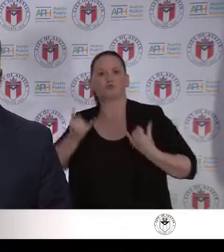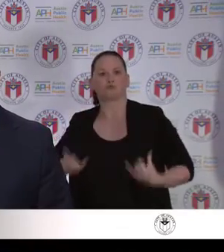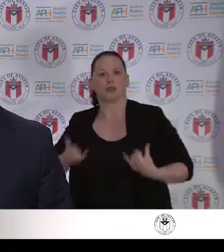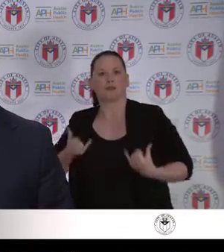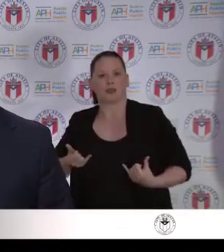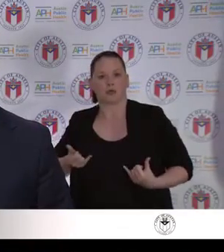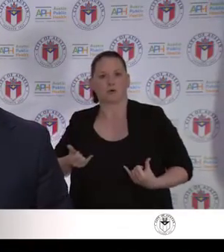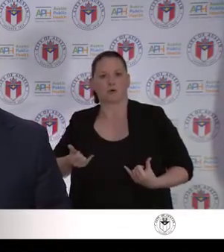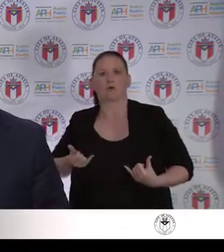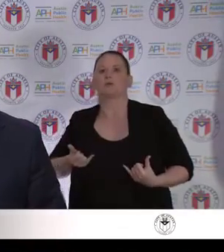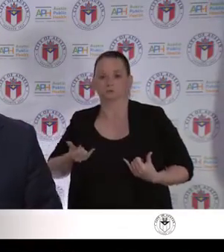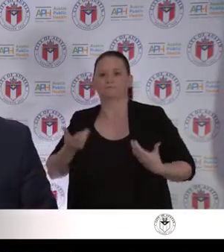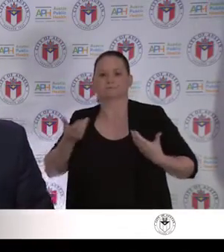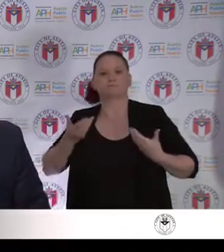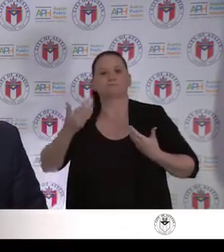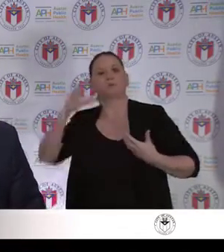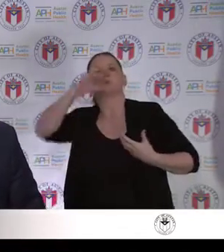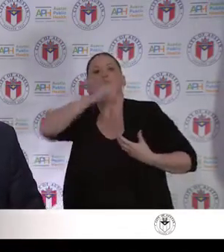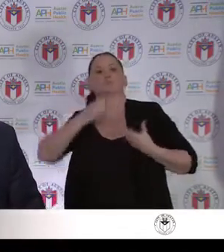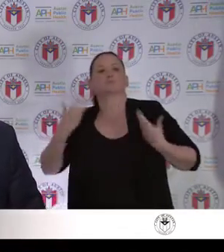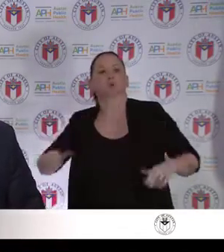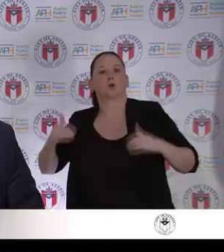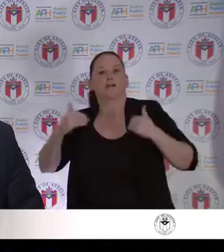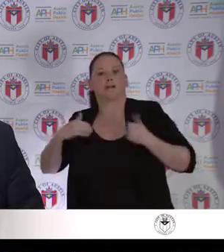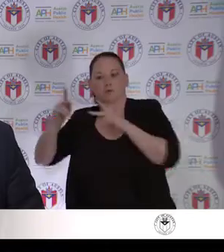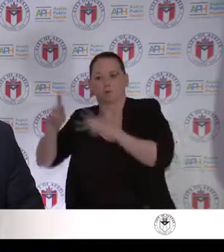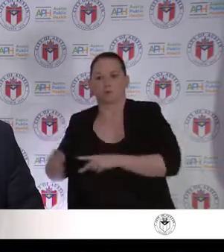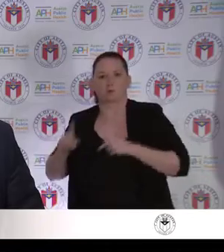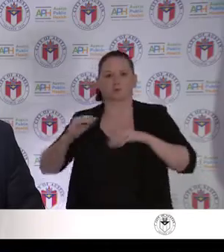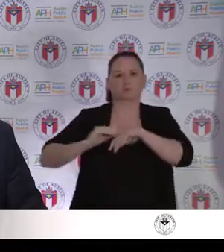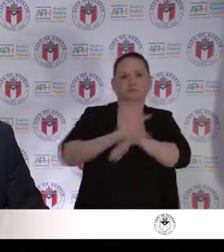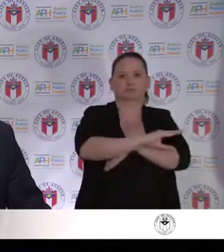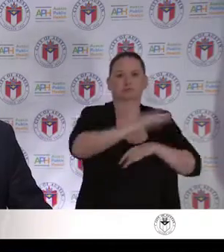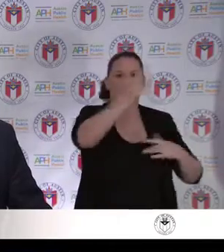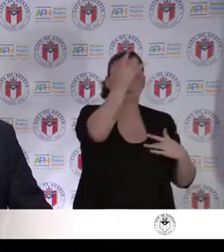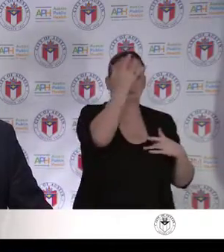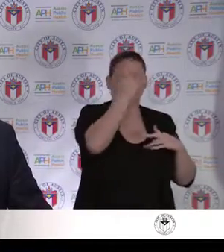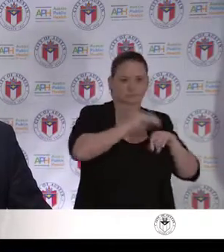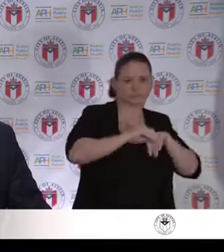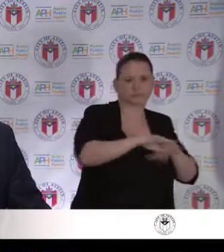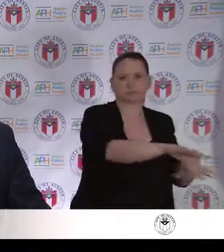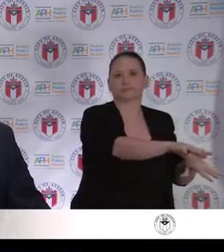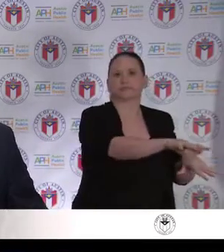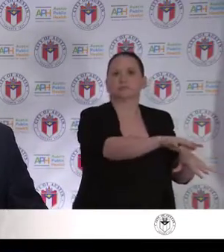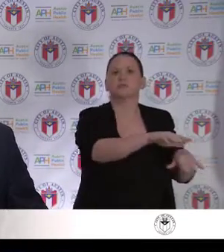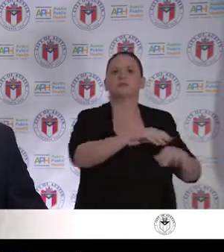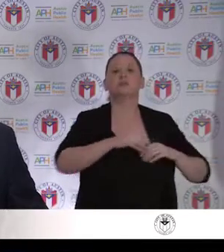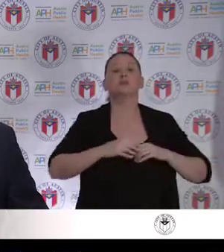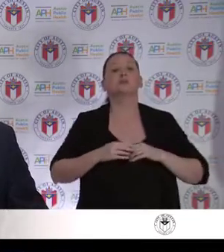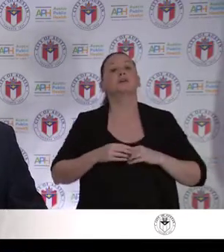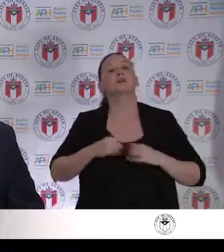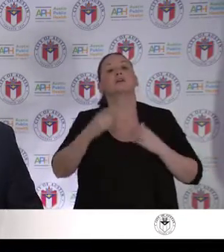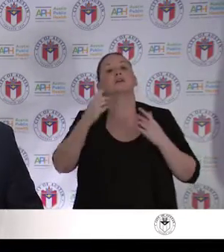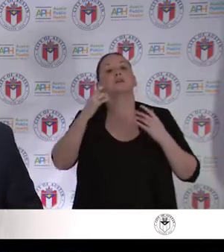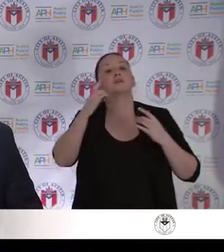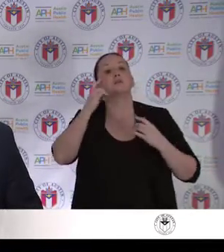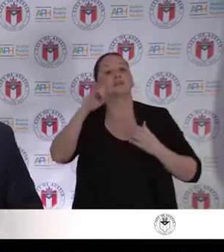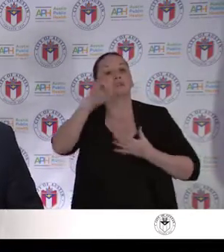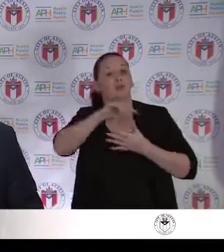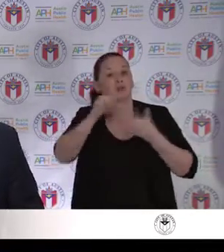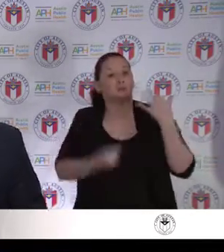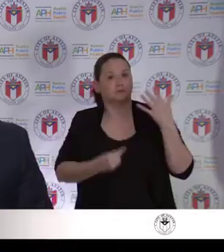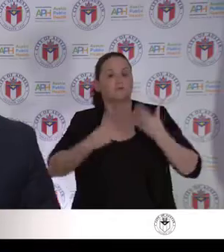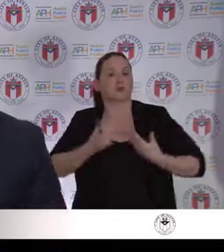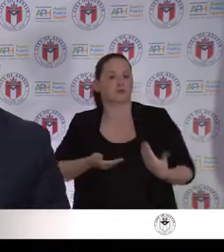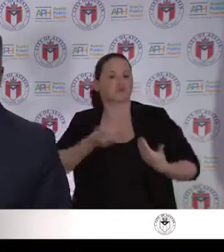that we have person-to-person spread in our community. In saying this, I've recommended the following orders to the